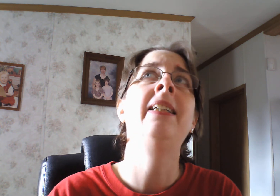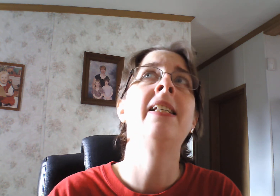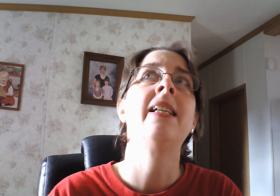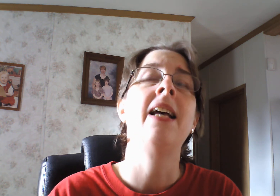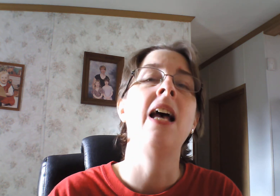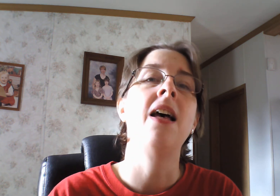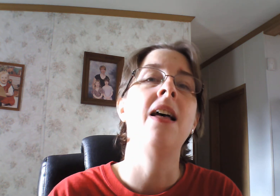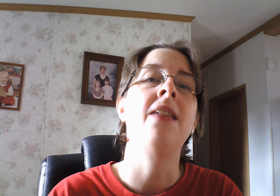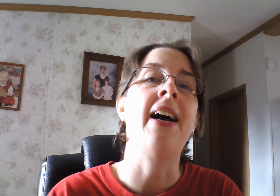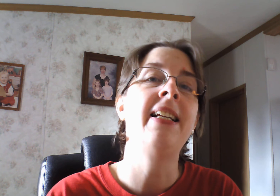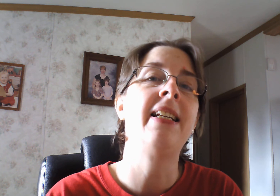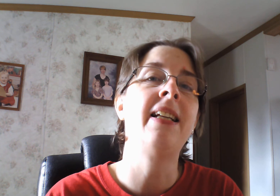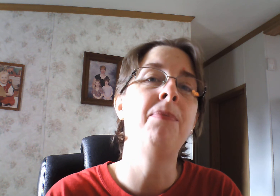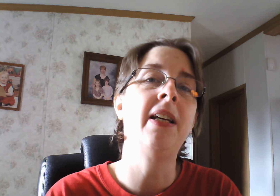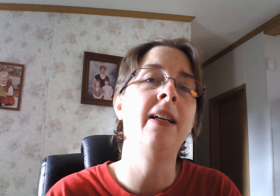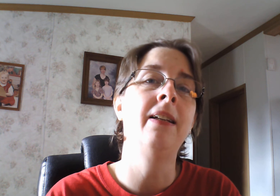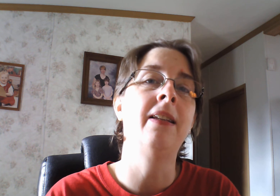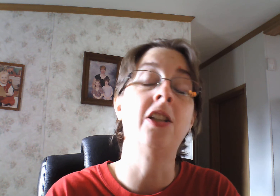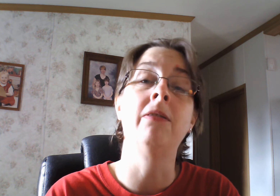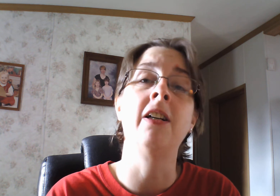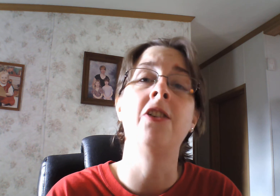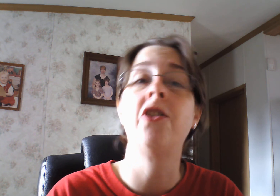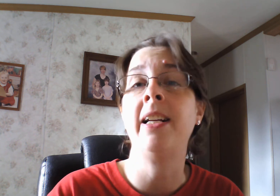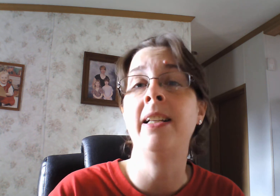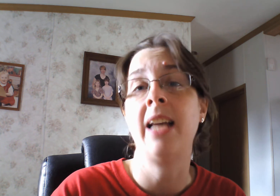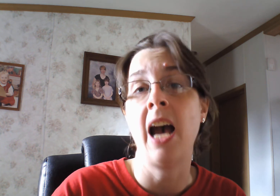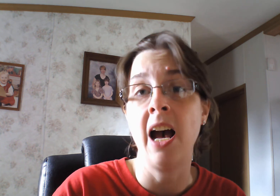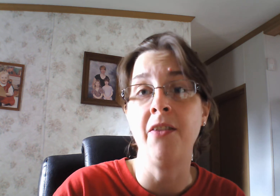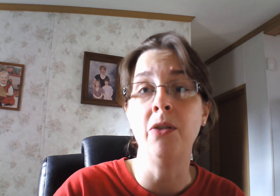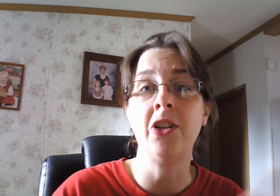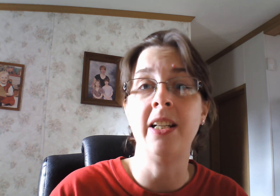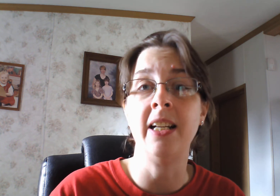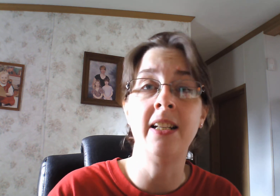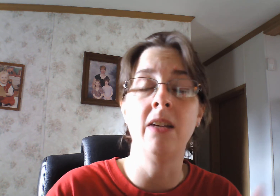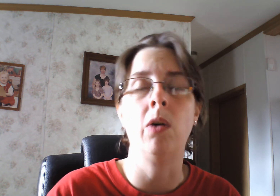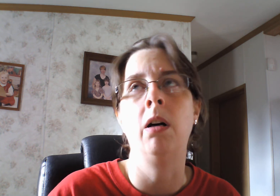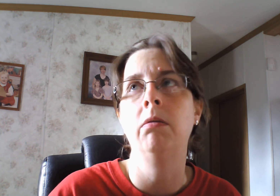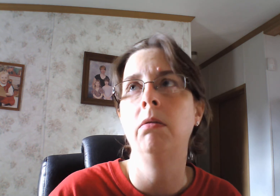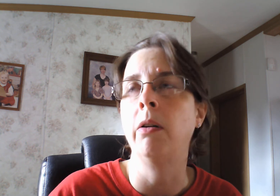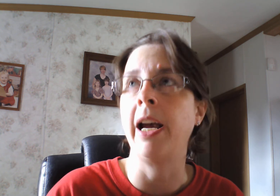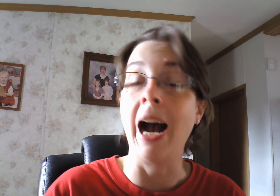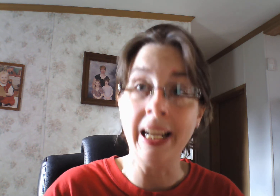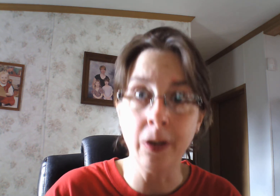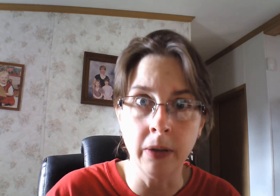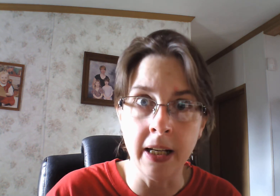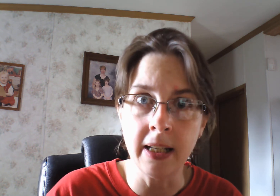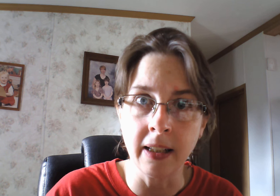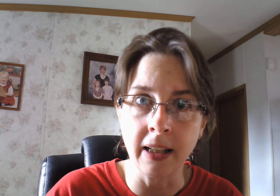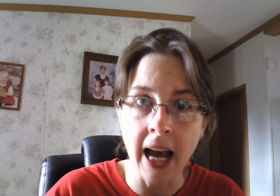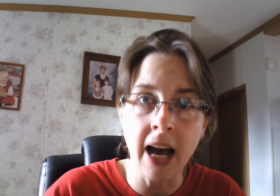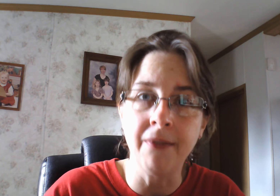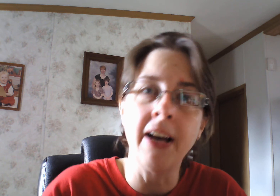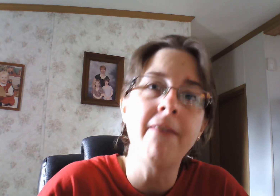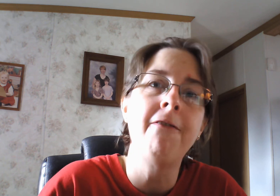And that's something that the runner trains to have. You don't just I don't instantly have that